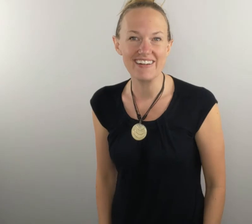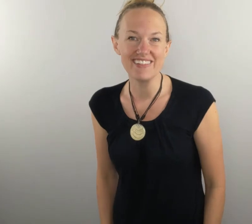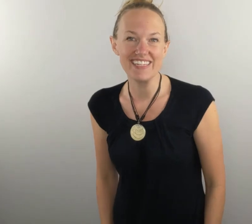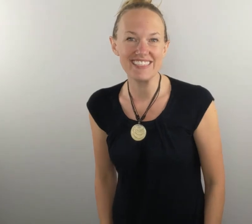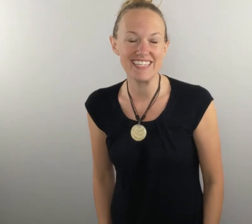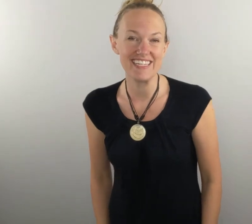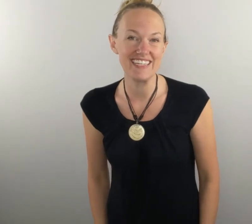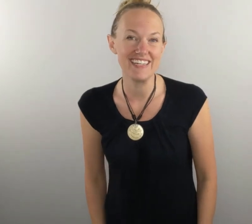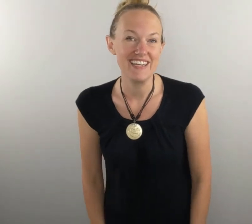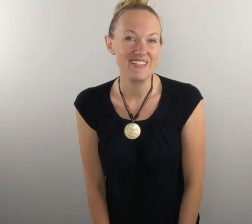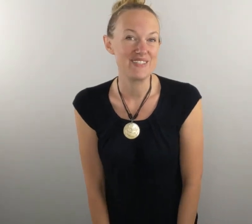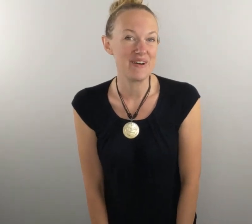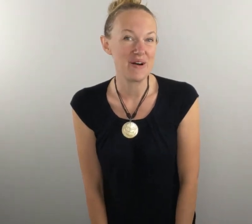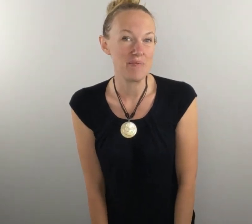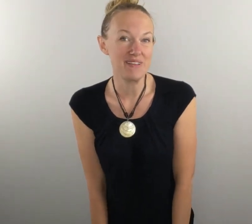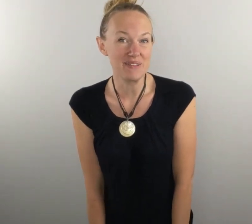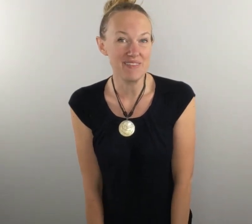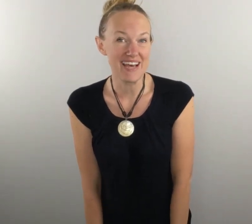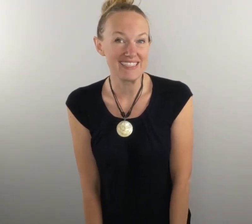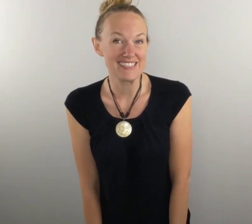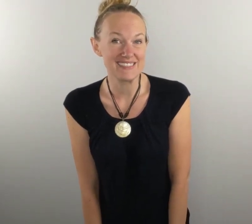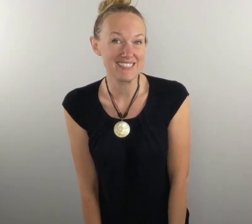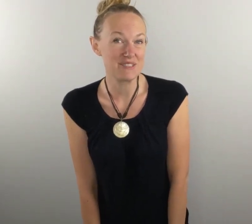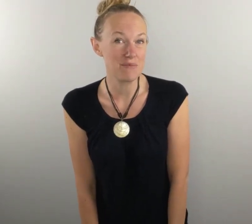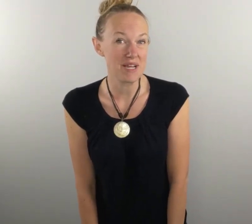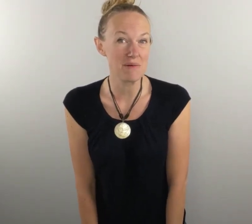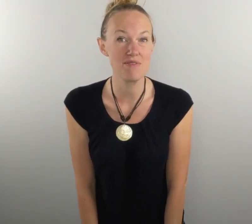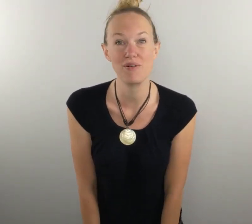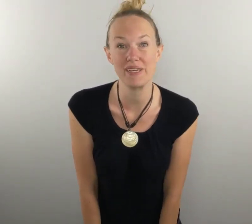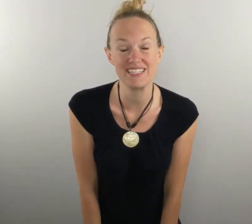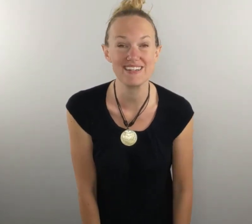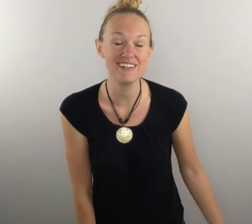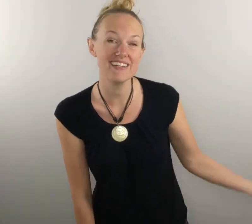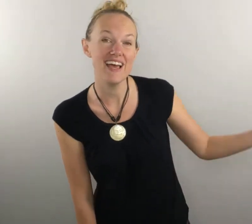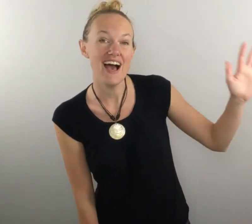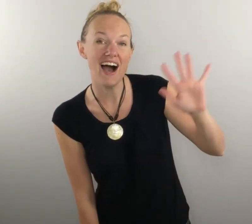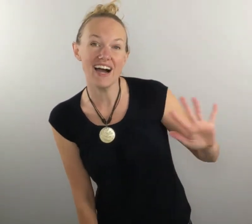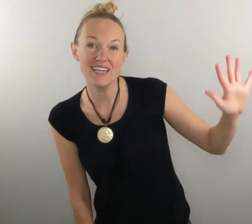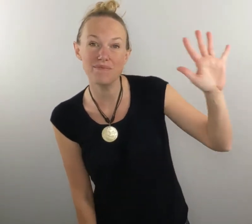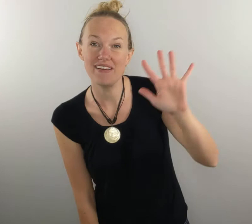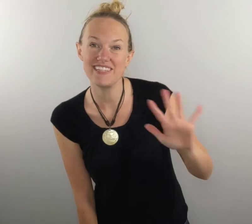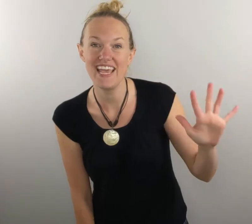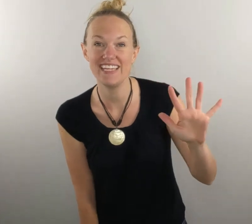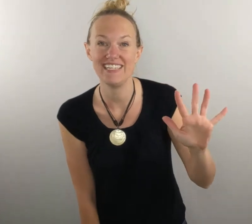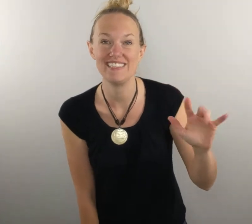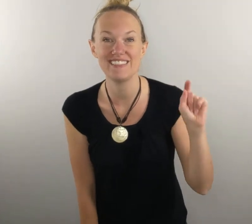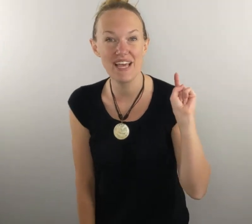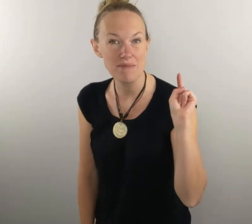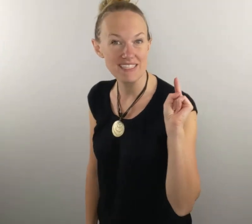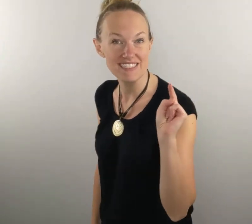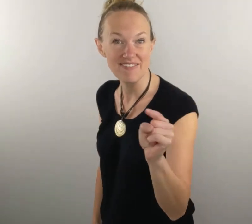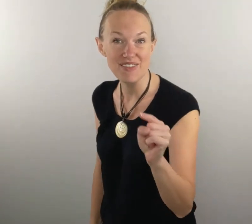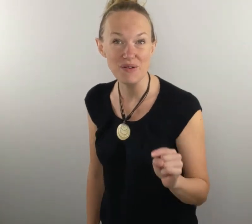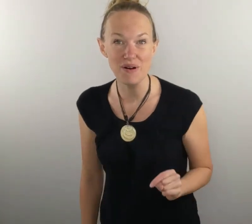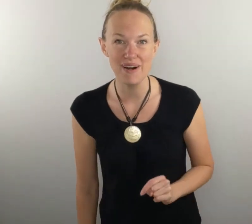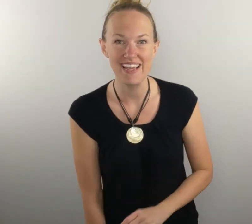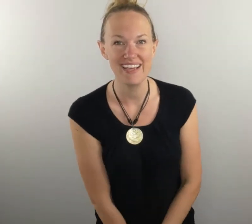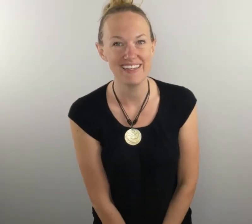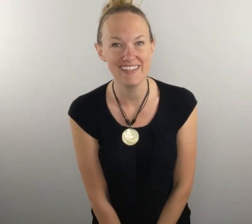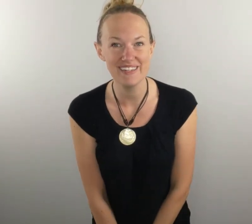really excited, so I hope you'll learn with us. Just a reminder before we get started, I am left-handed, so that means if you are right-handed, you're gonna